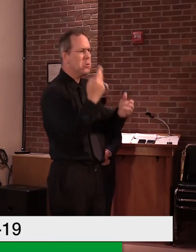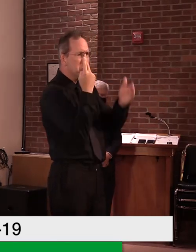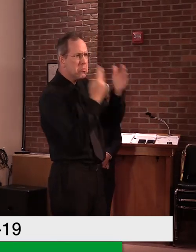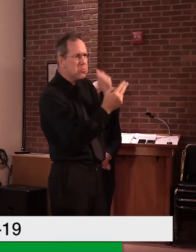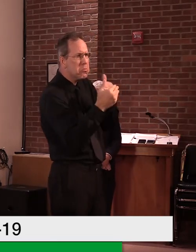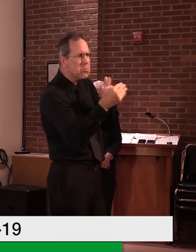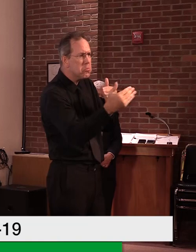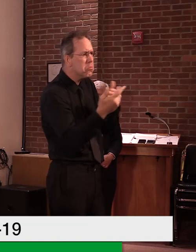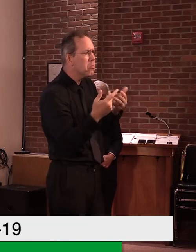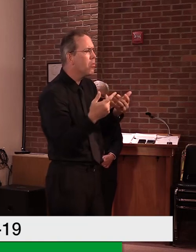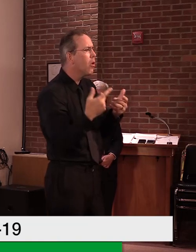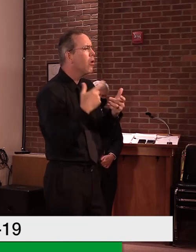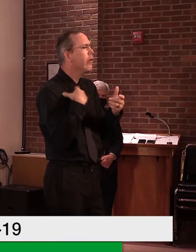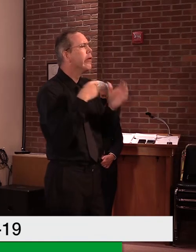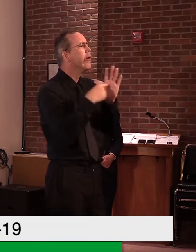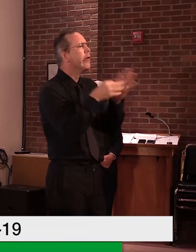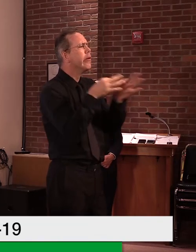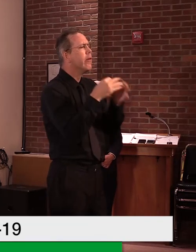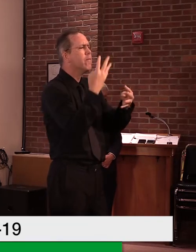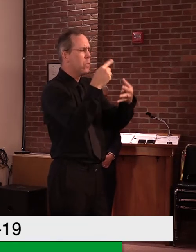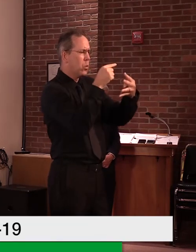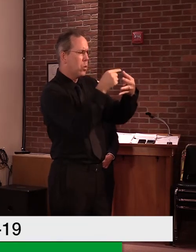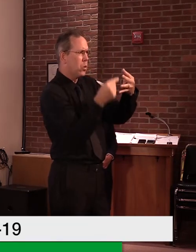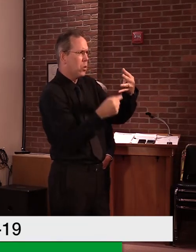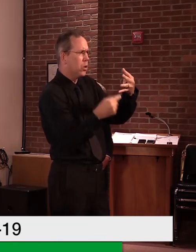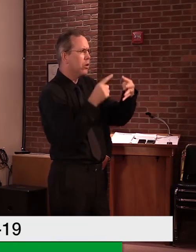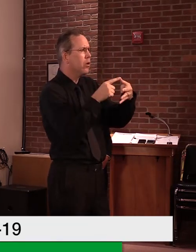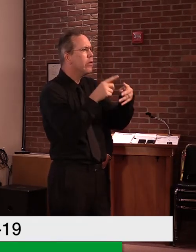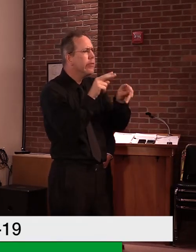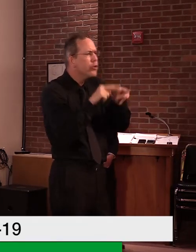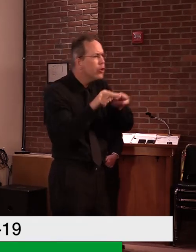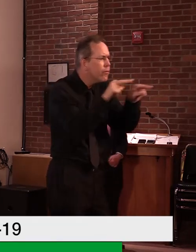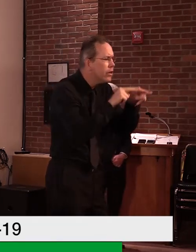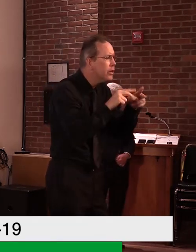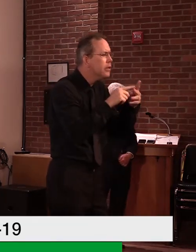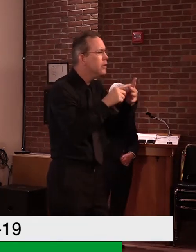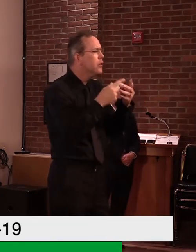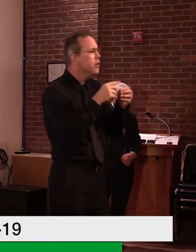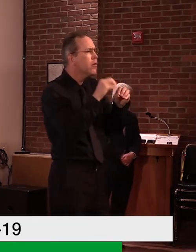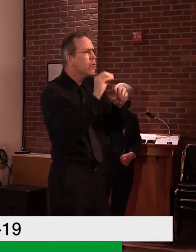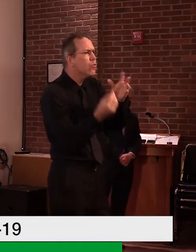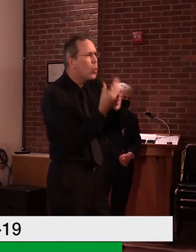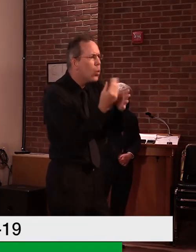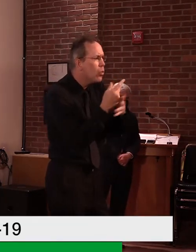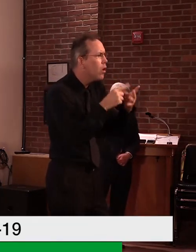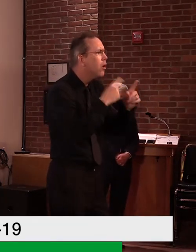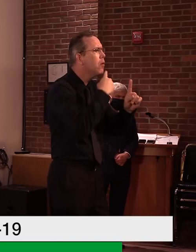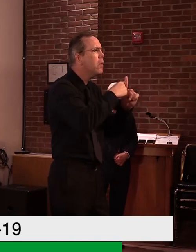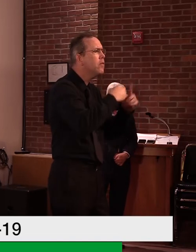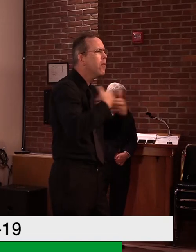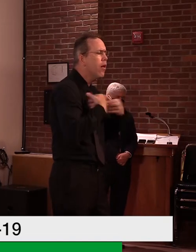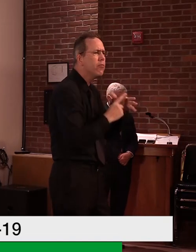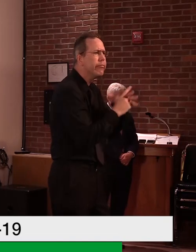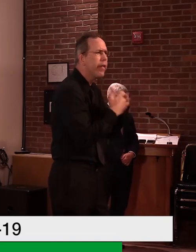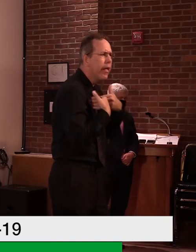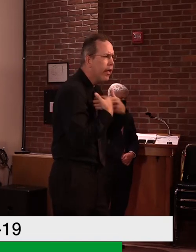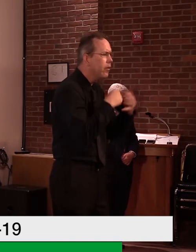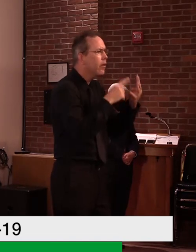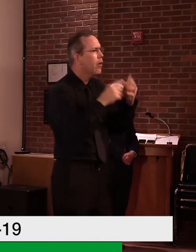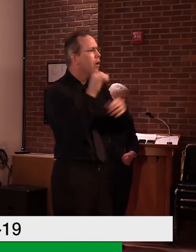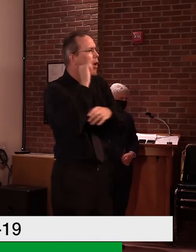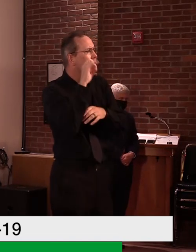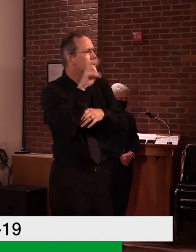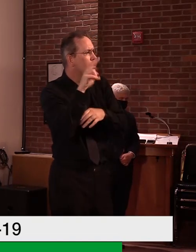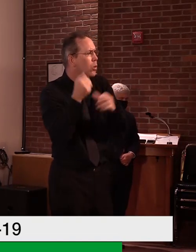on, each projects future growth in our region for many of the states over the next 4 weeks. Although